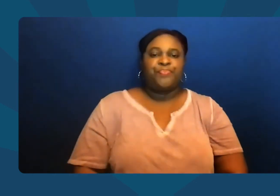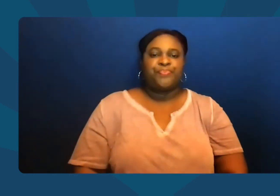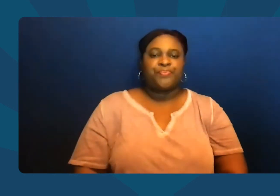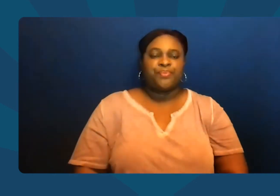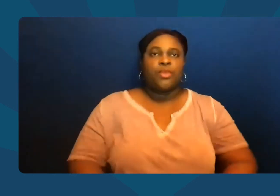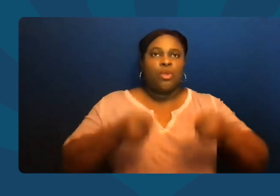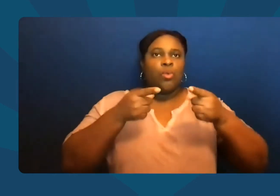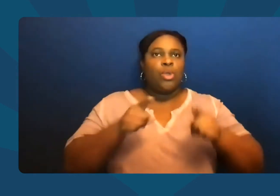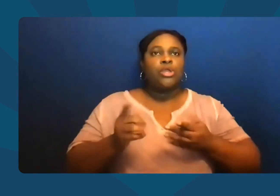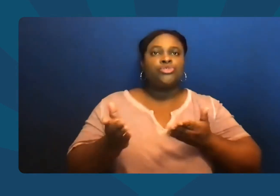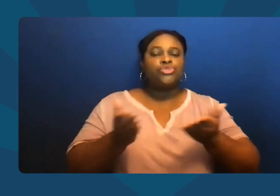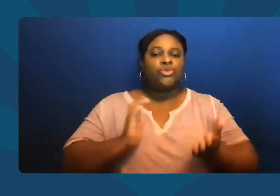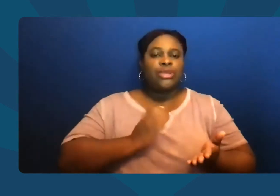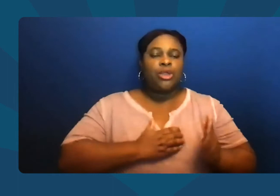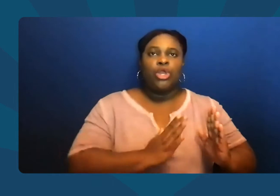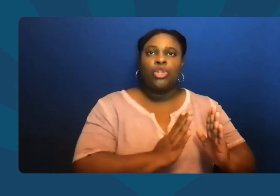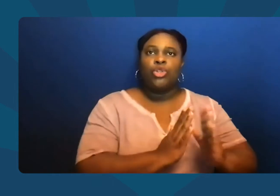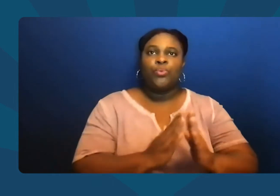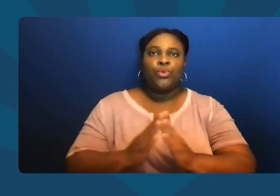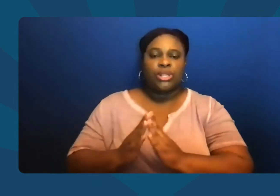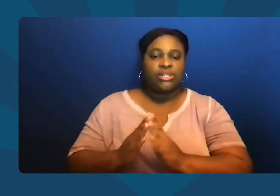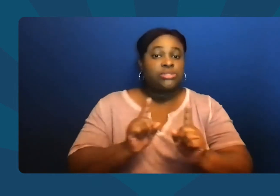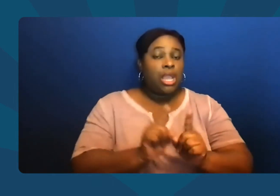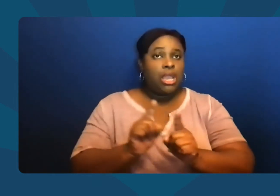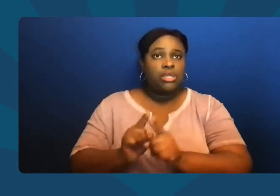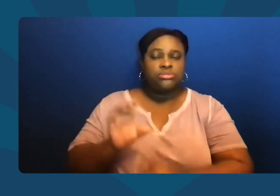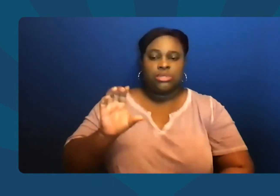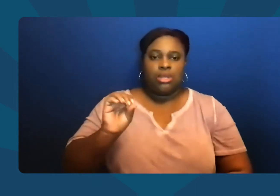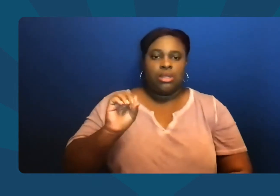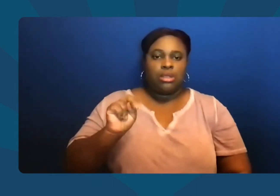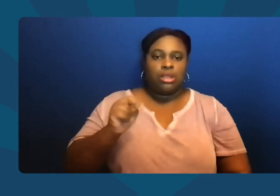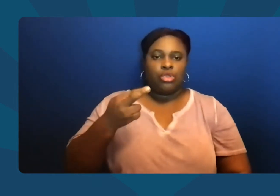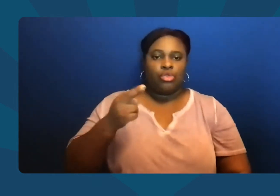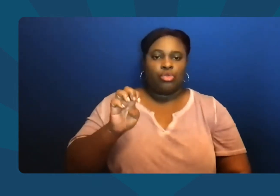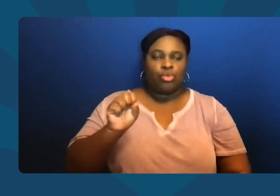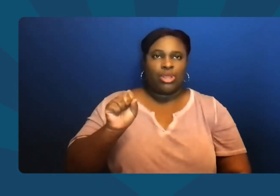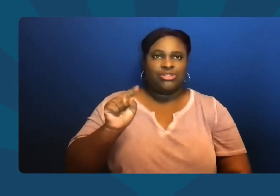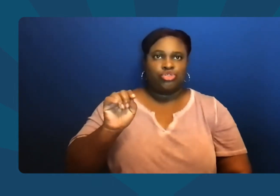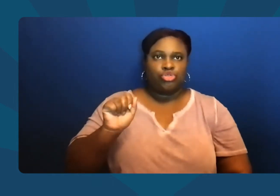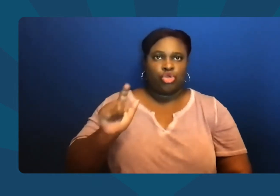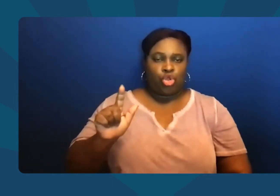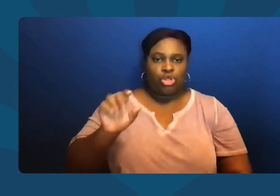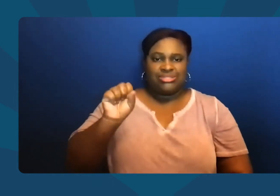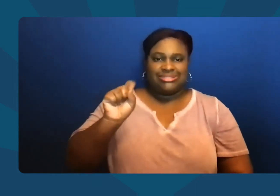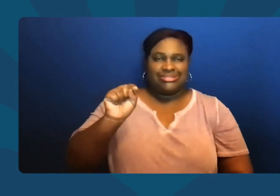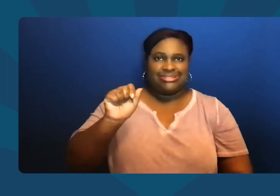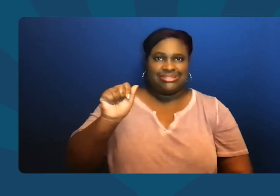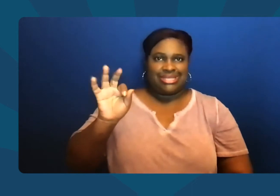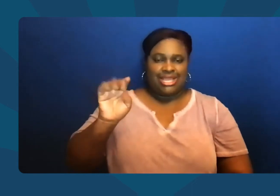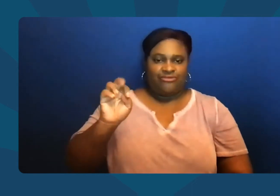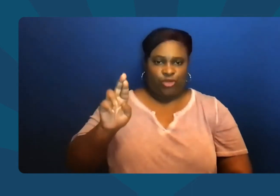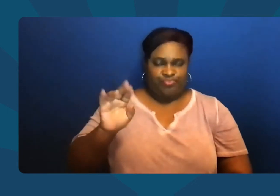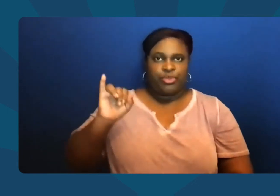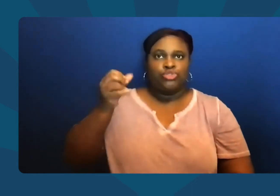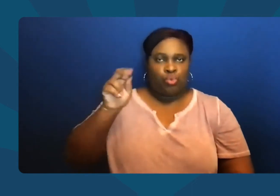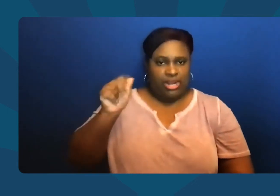mendozaforarizona.com. While serving our communities as a congressional staffer, Joanna saw the struggles